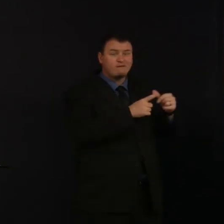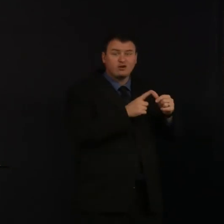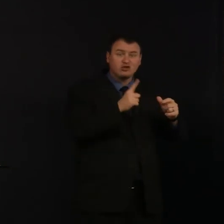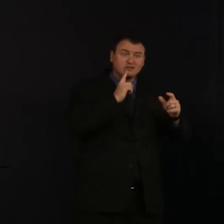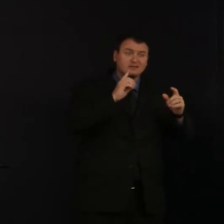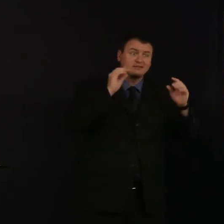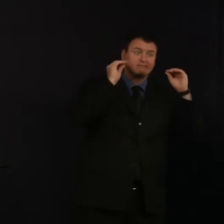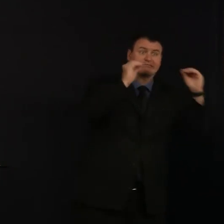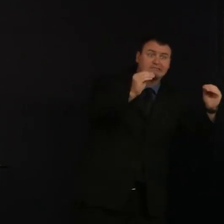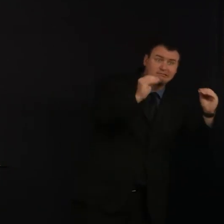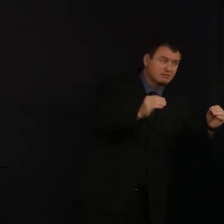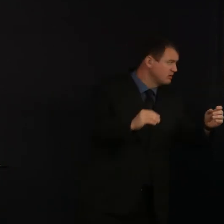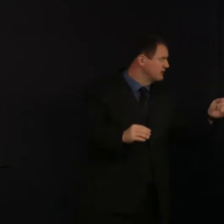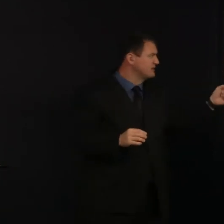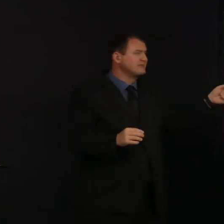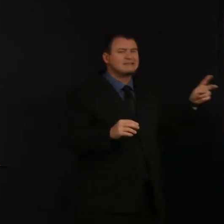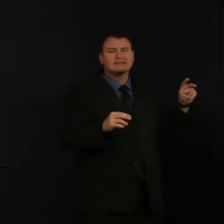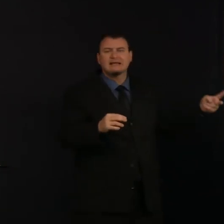doctrine. Second is about